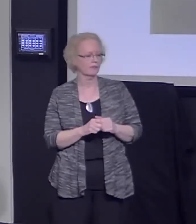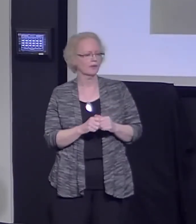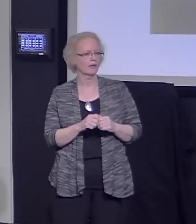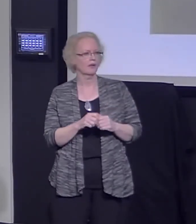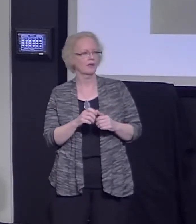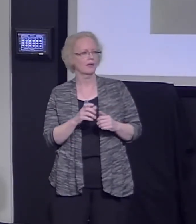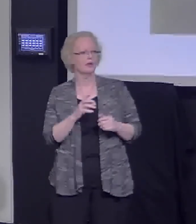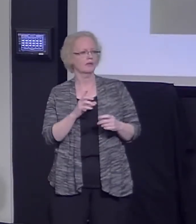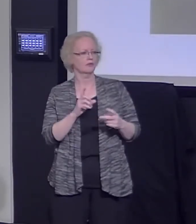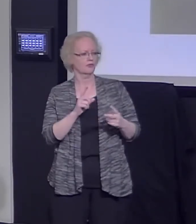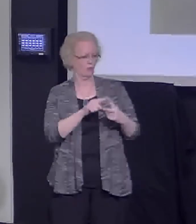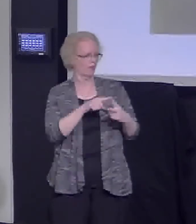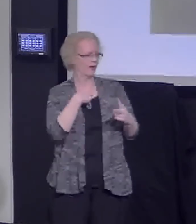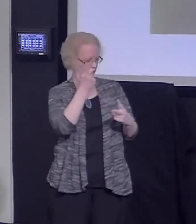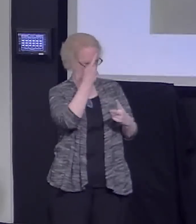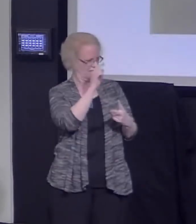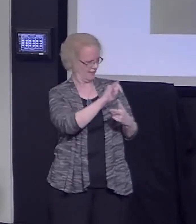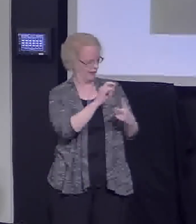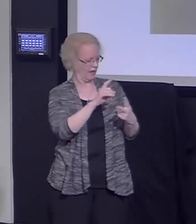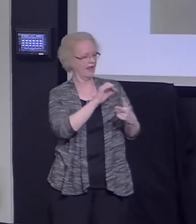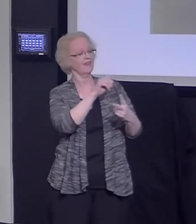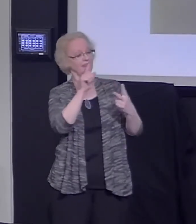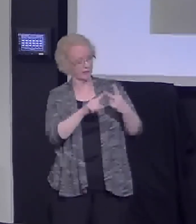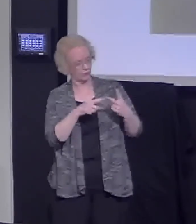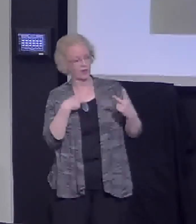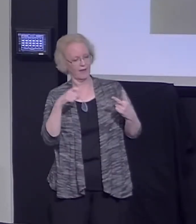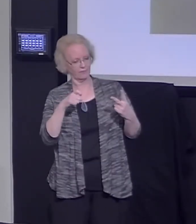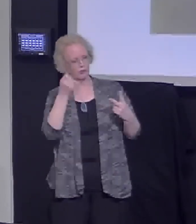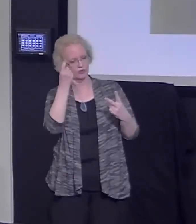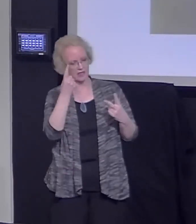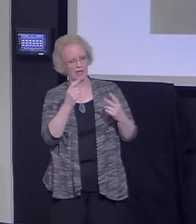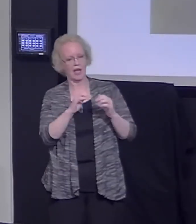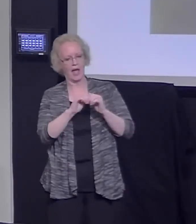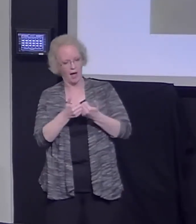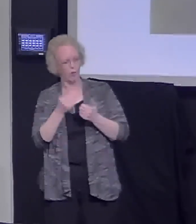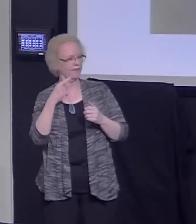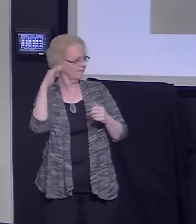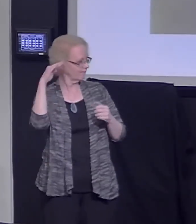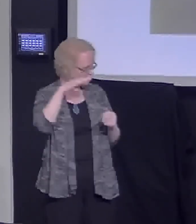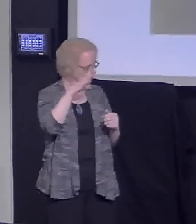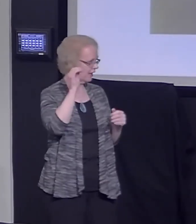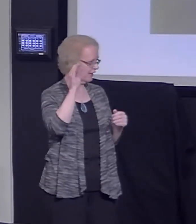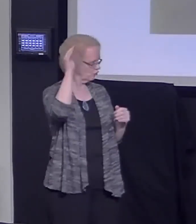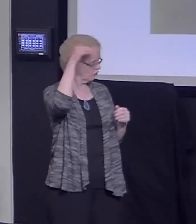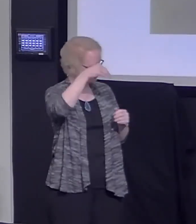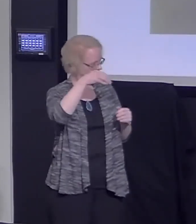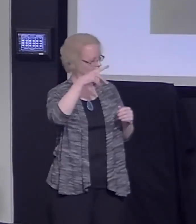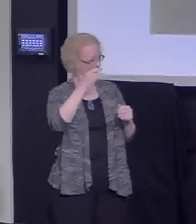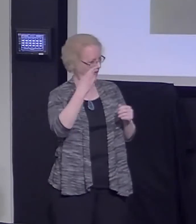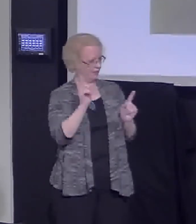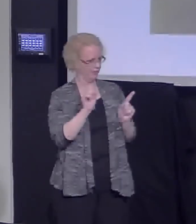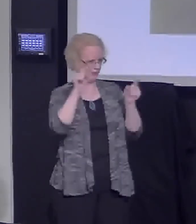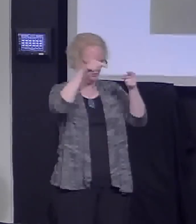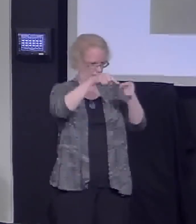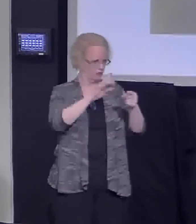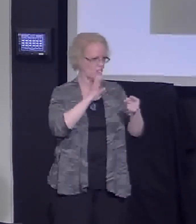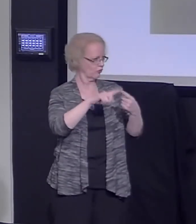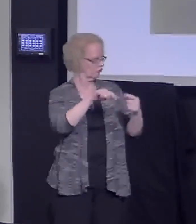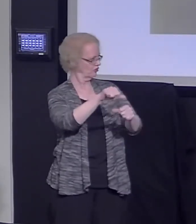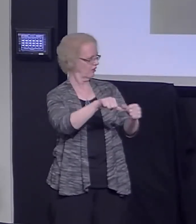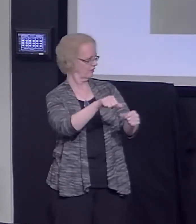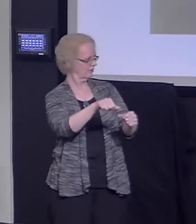And we also need to understand how the ventral pathway and the dorsal pathway talk to each other, because